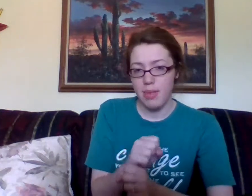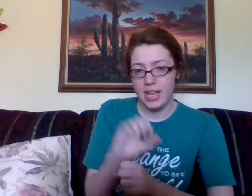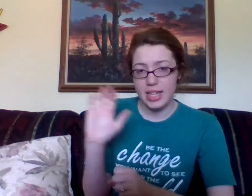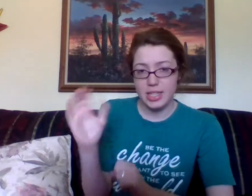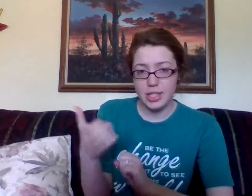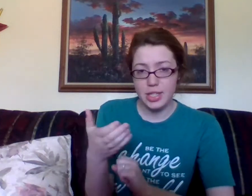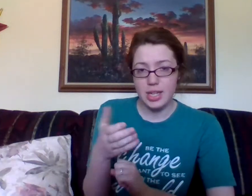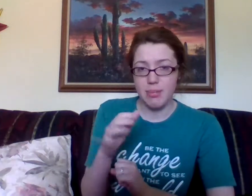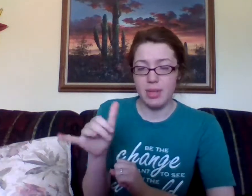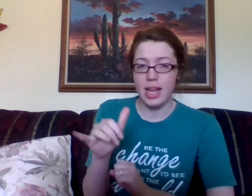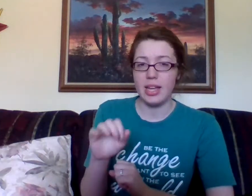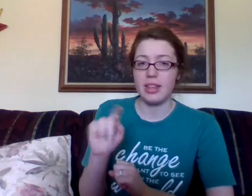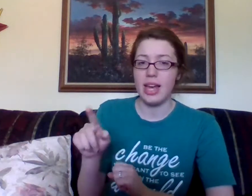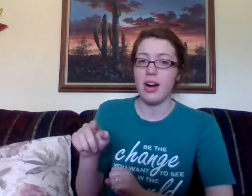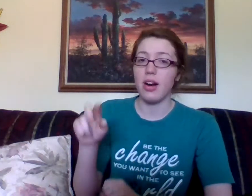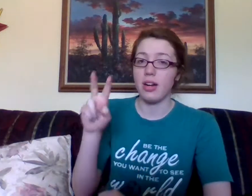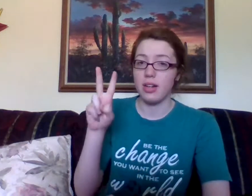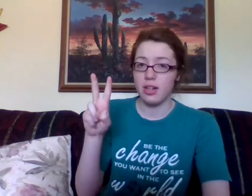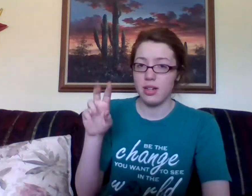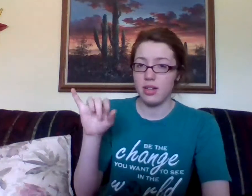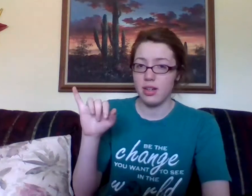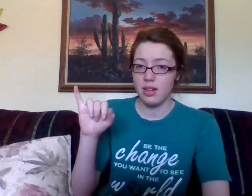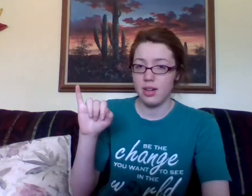make it seem like they are